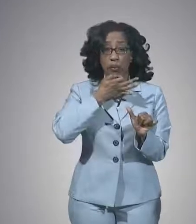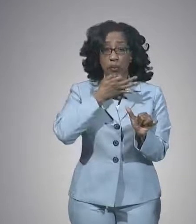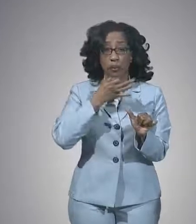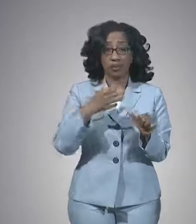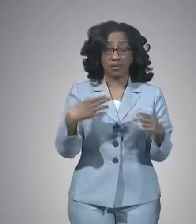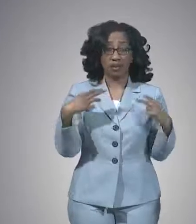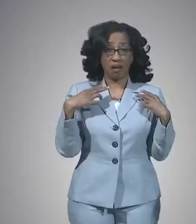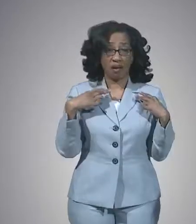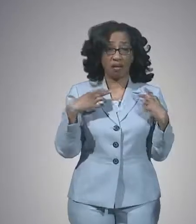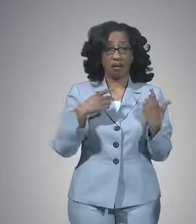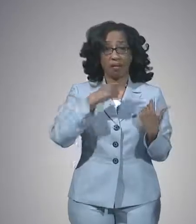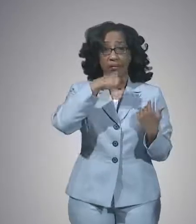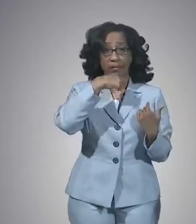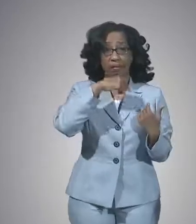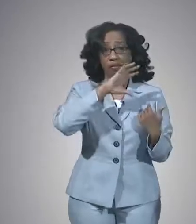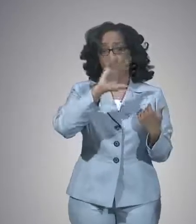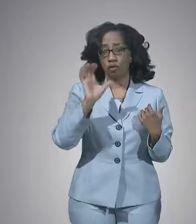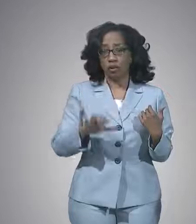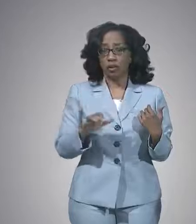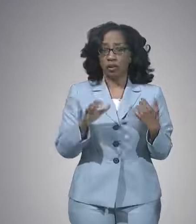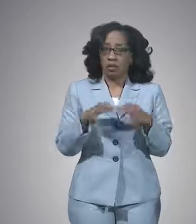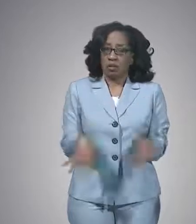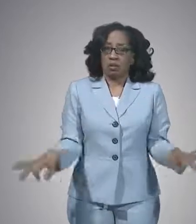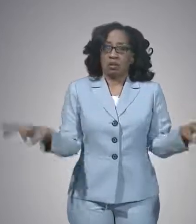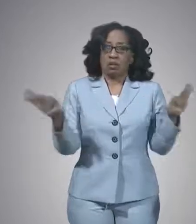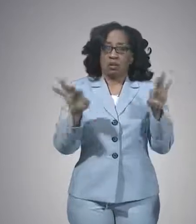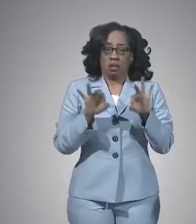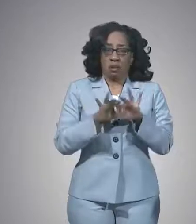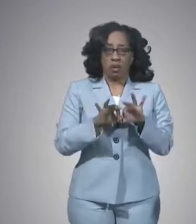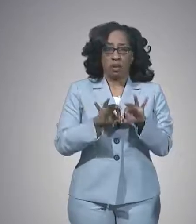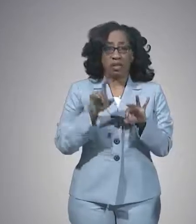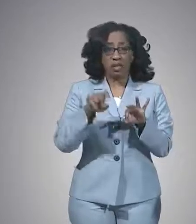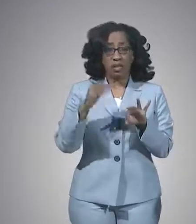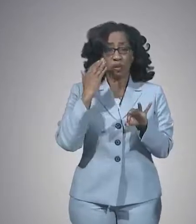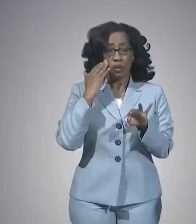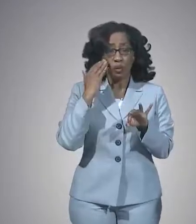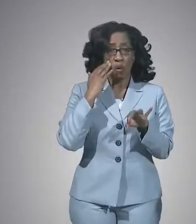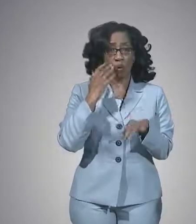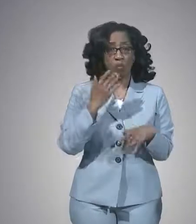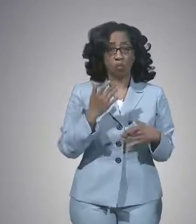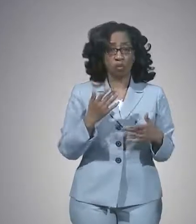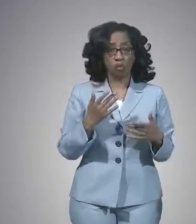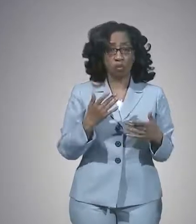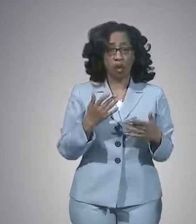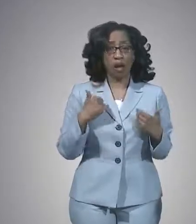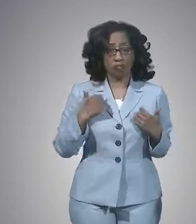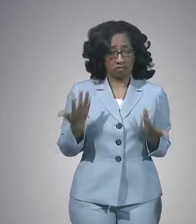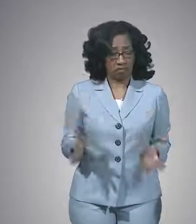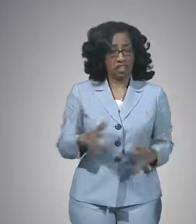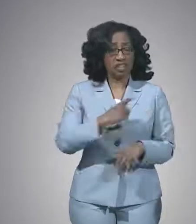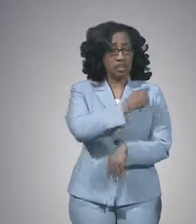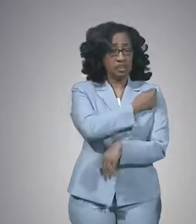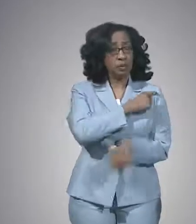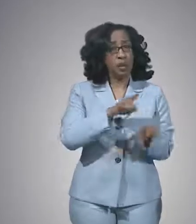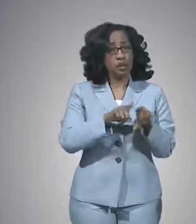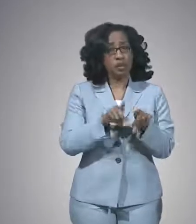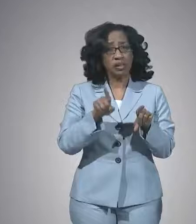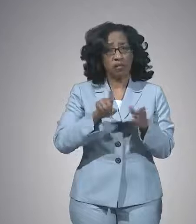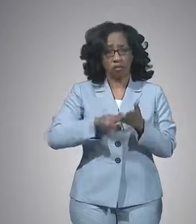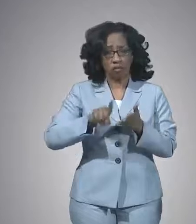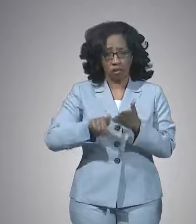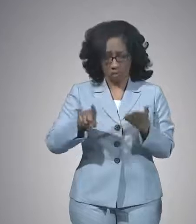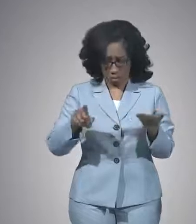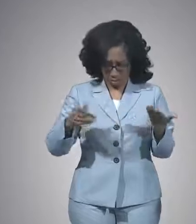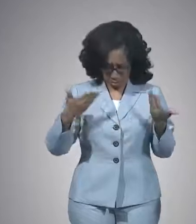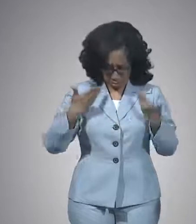season, it couldn't be more important to know not only your vaccination status, but your illness status. Make sure